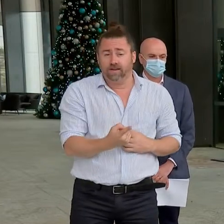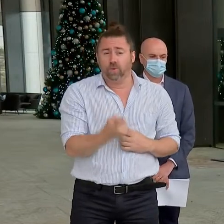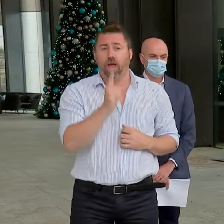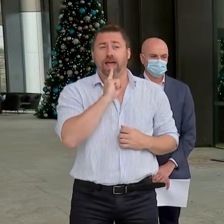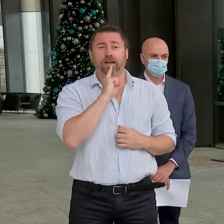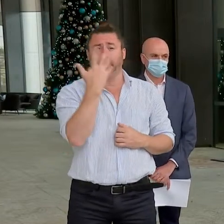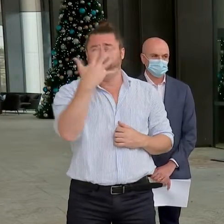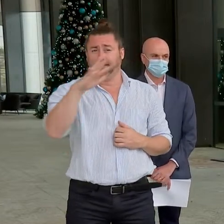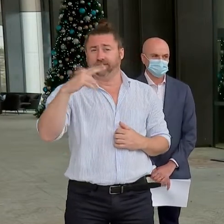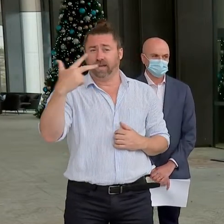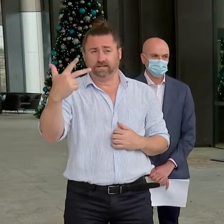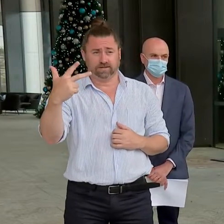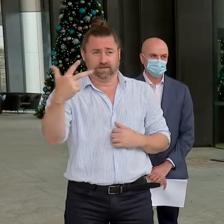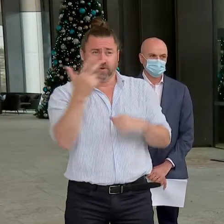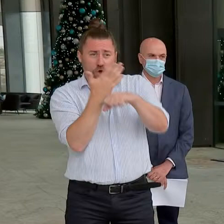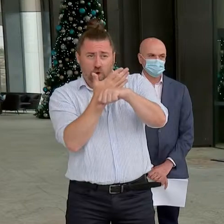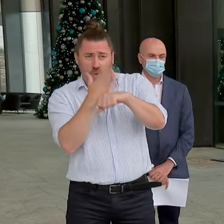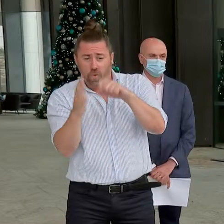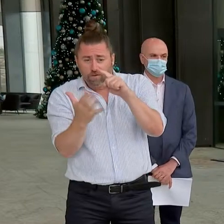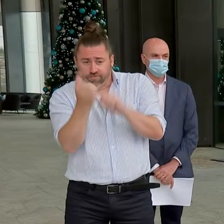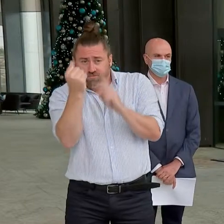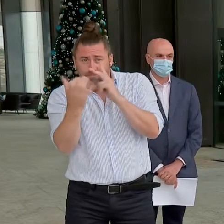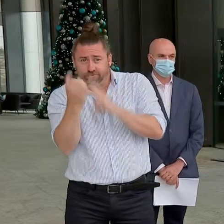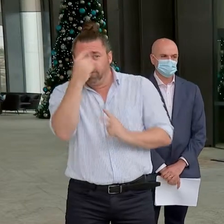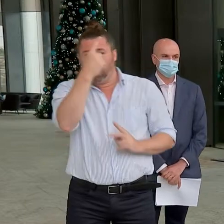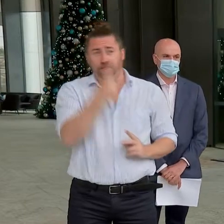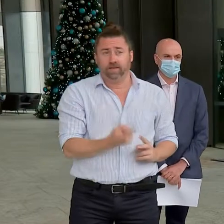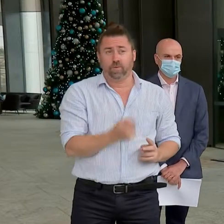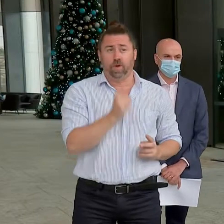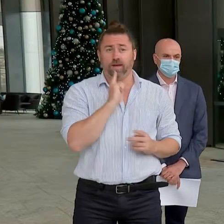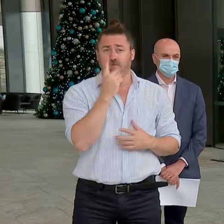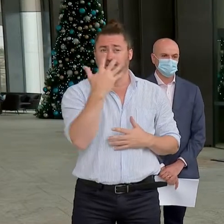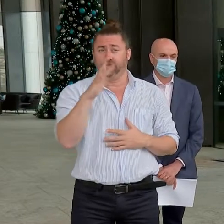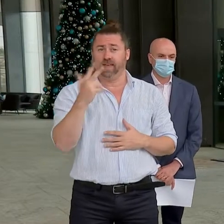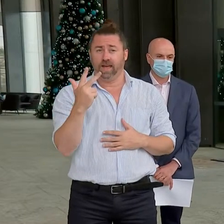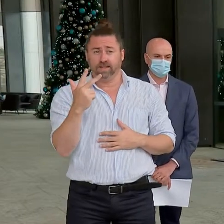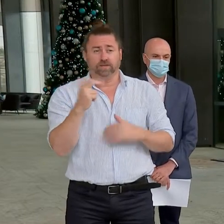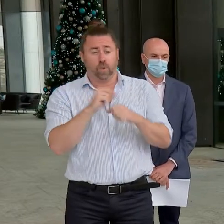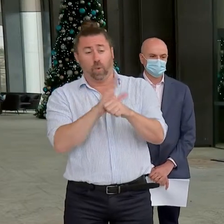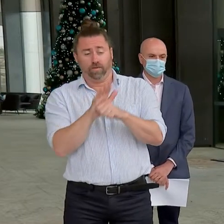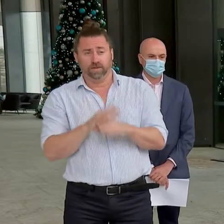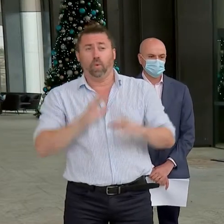1,158 new cases in the last 24 hours. This puts us at